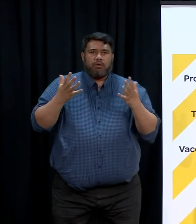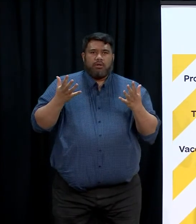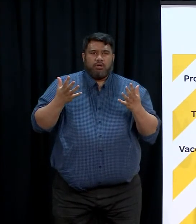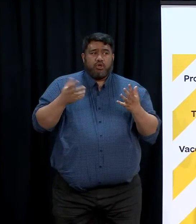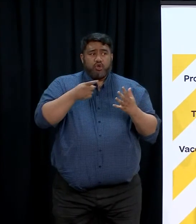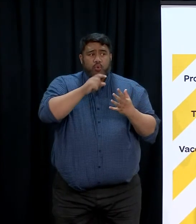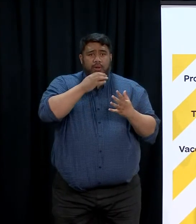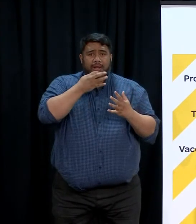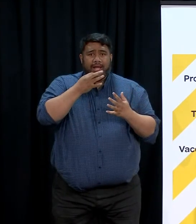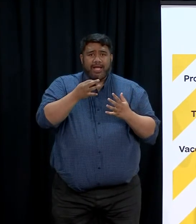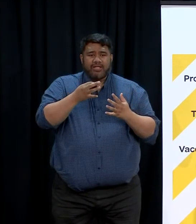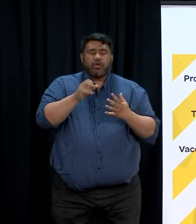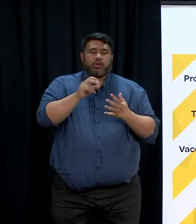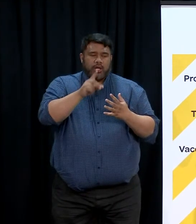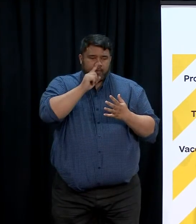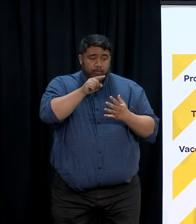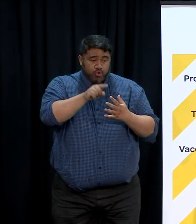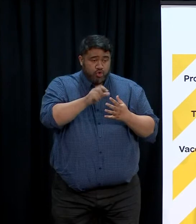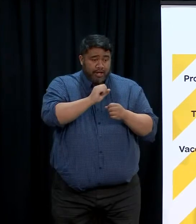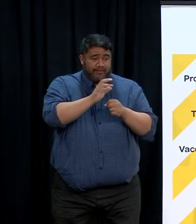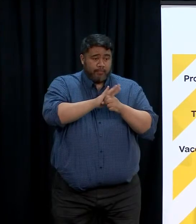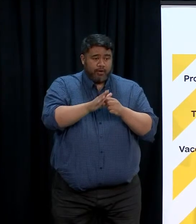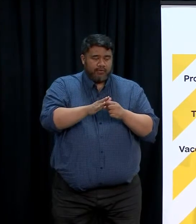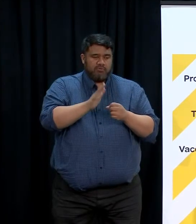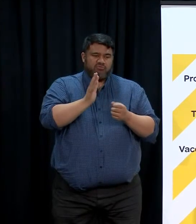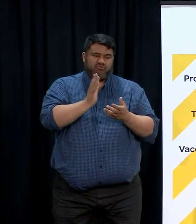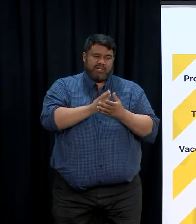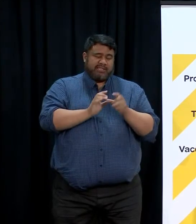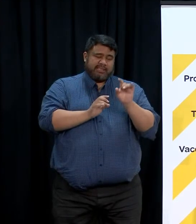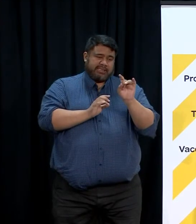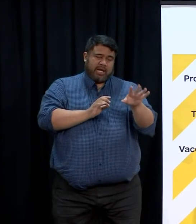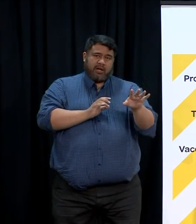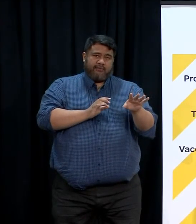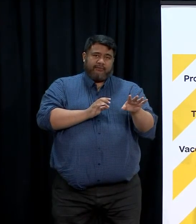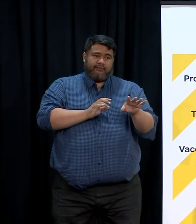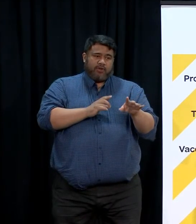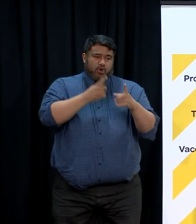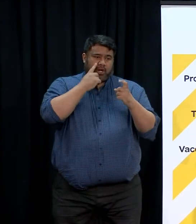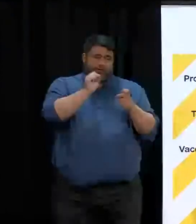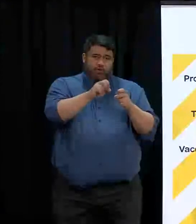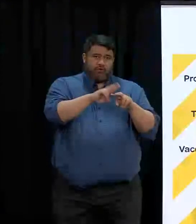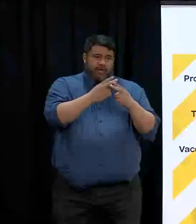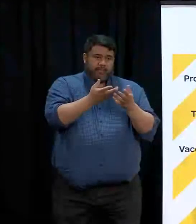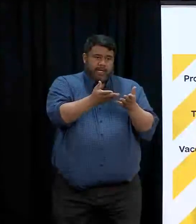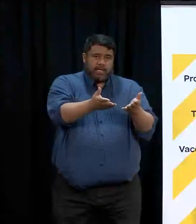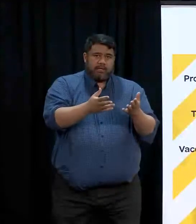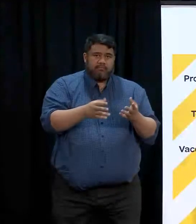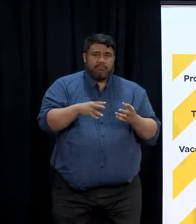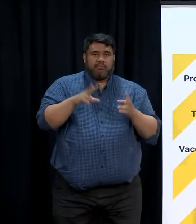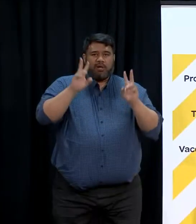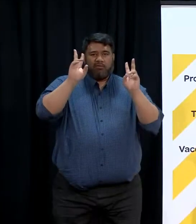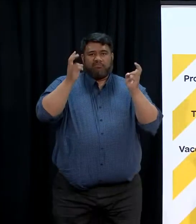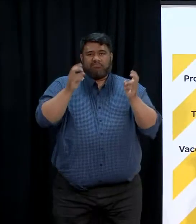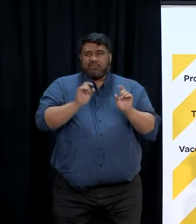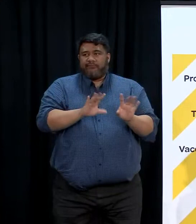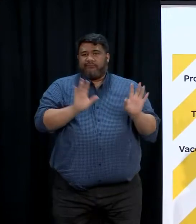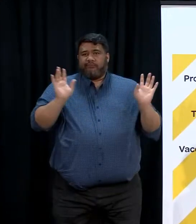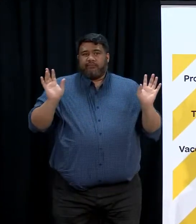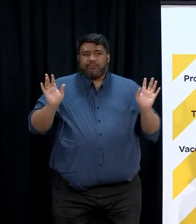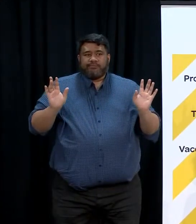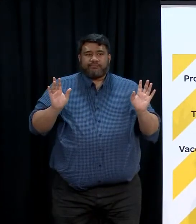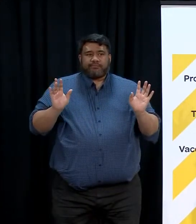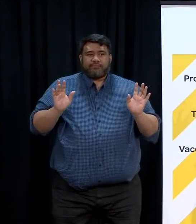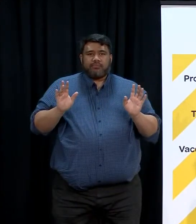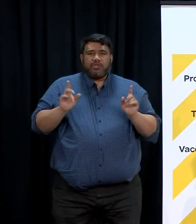asking positive cases to start monitoring their own family members, use the DIY system that they've